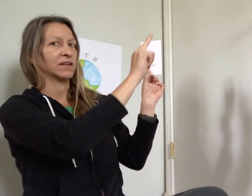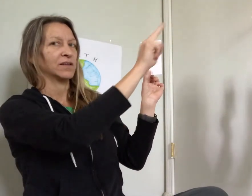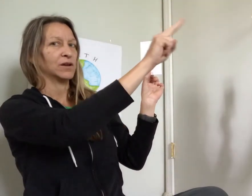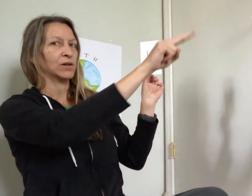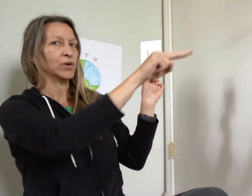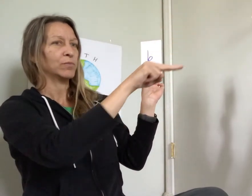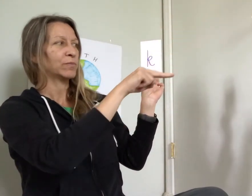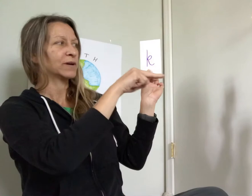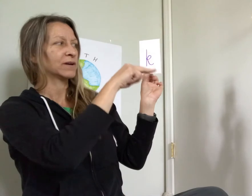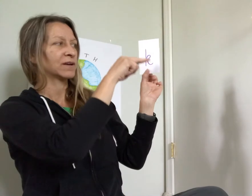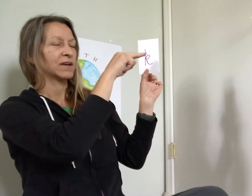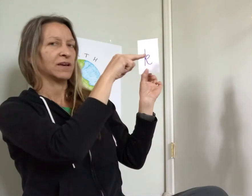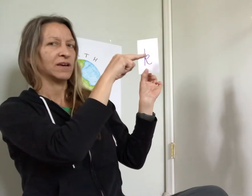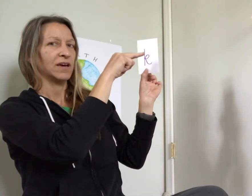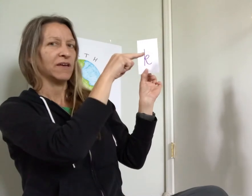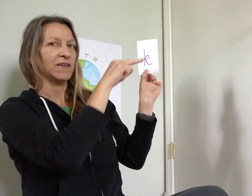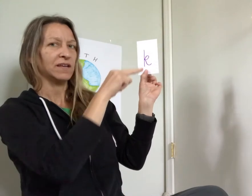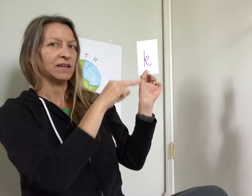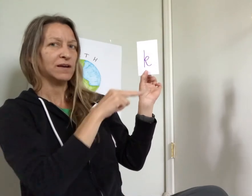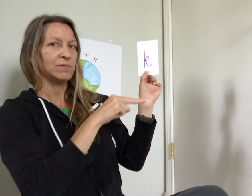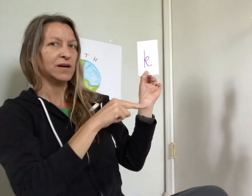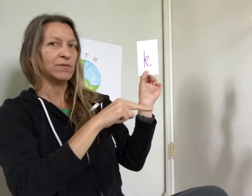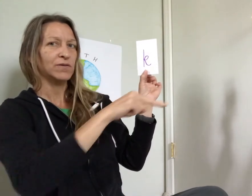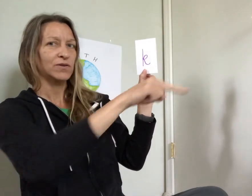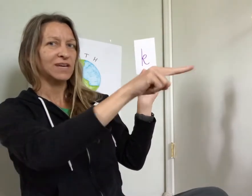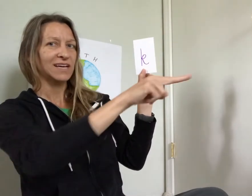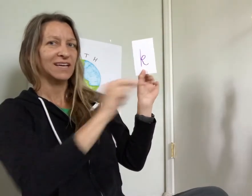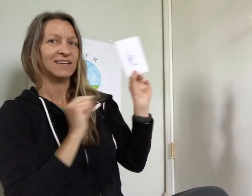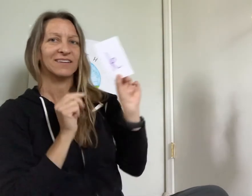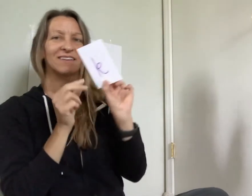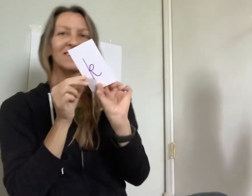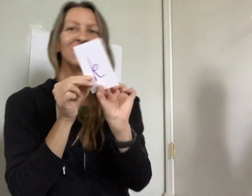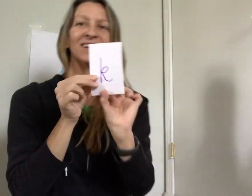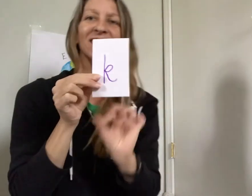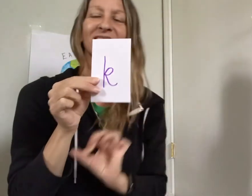Little loop. And then come down with your kick. K.